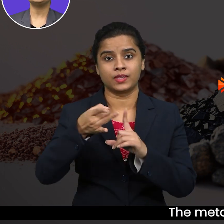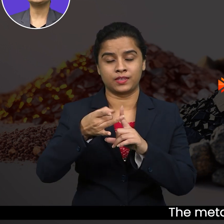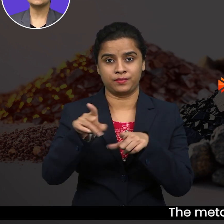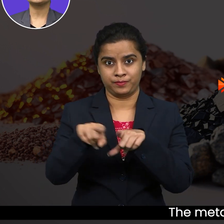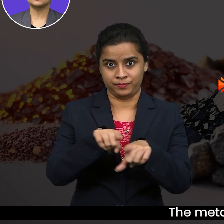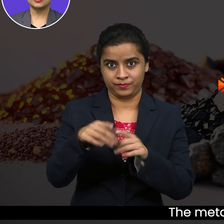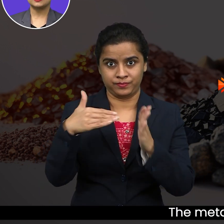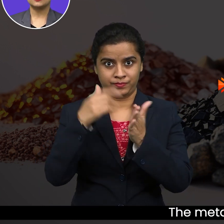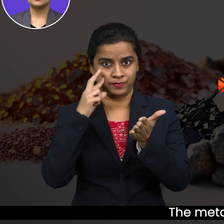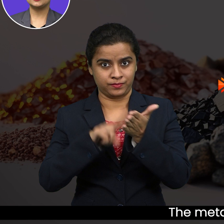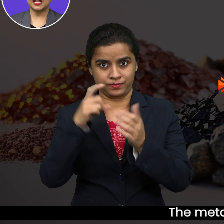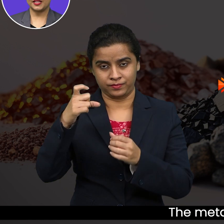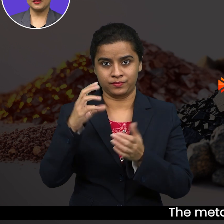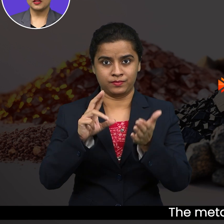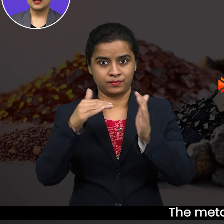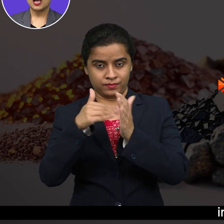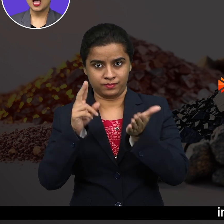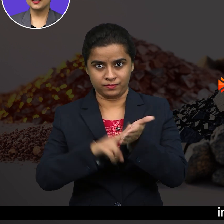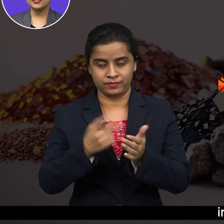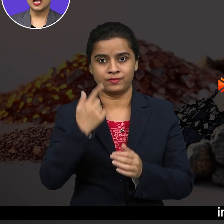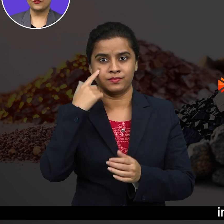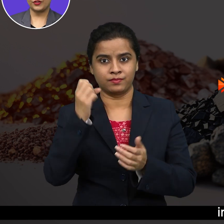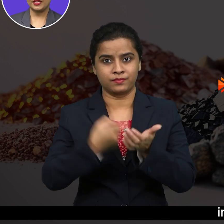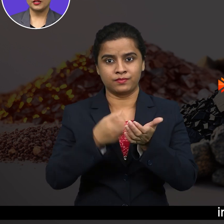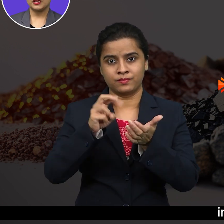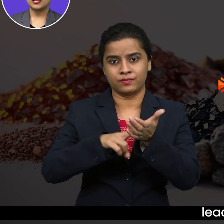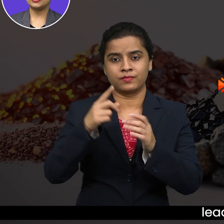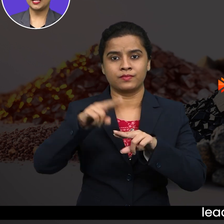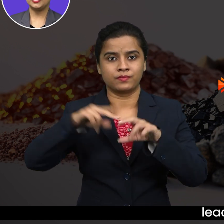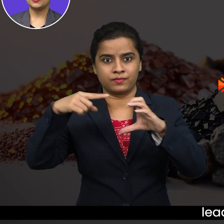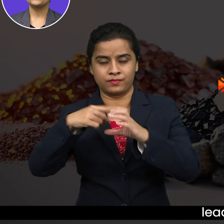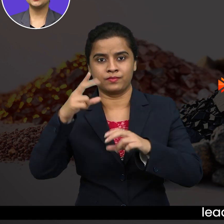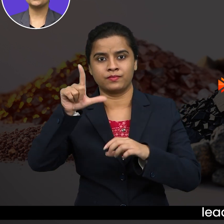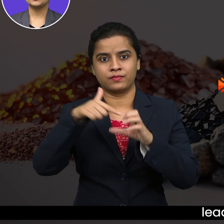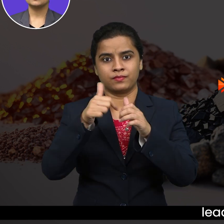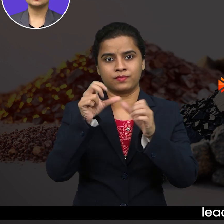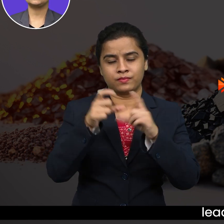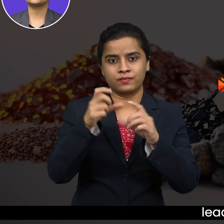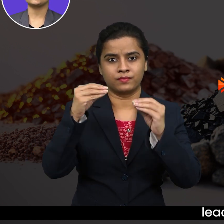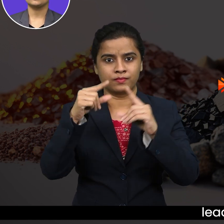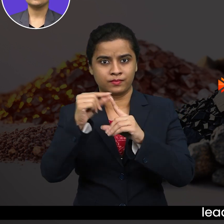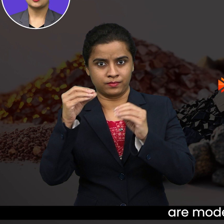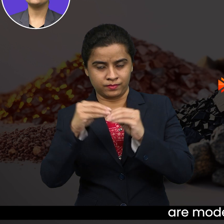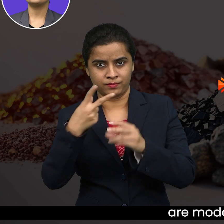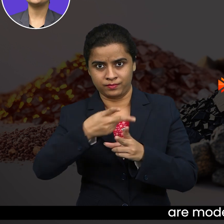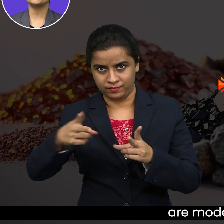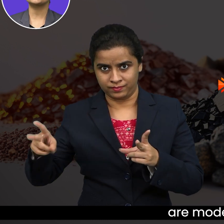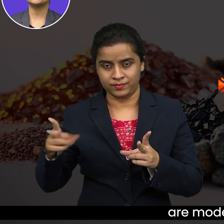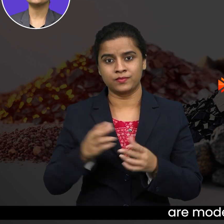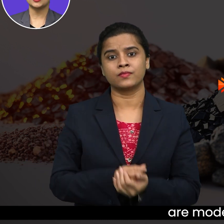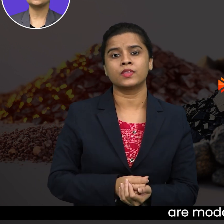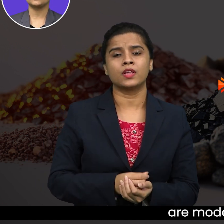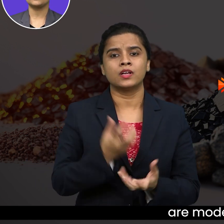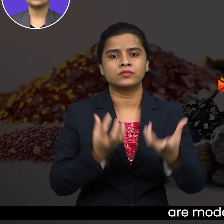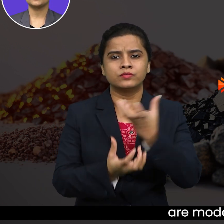The metals like zinc, Zn, iron Fe, lead, Pb, etc. are